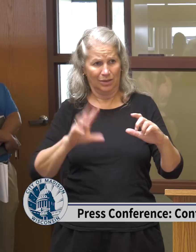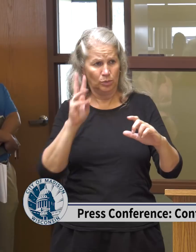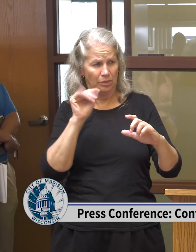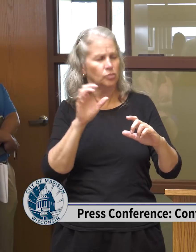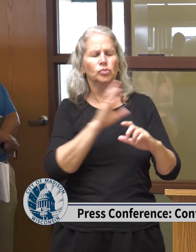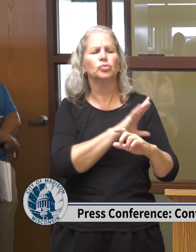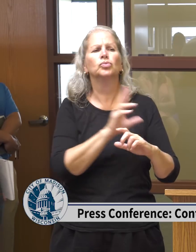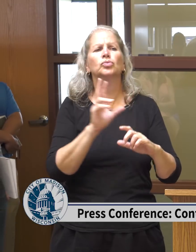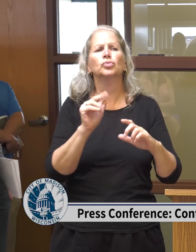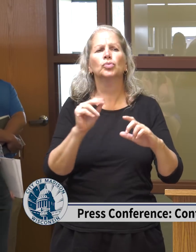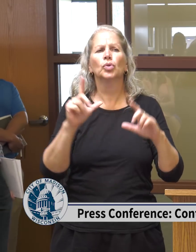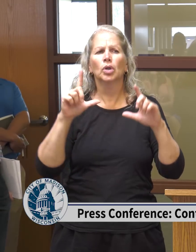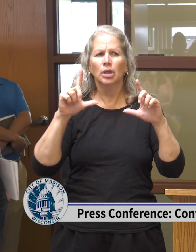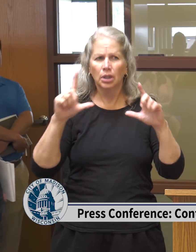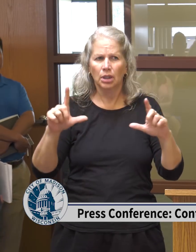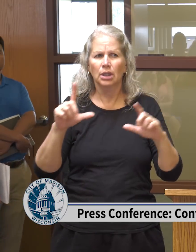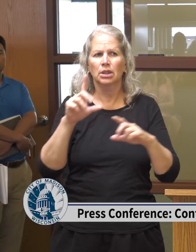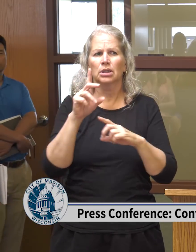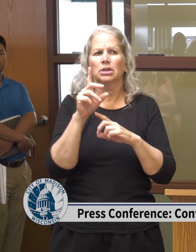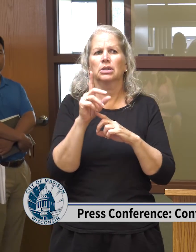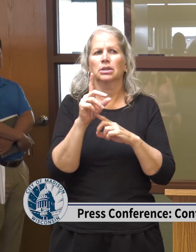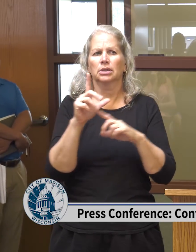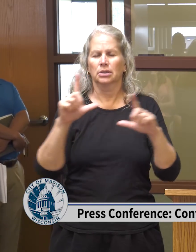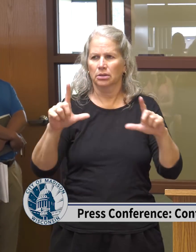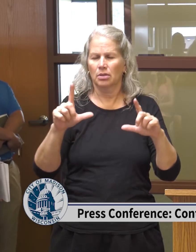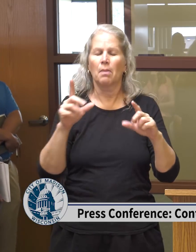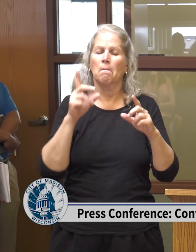it means, and this is important,